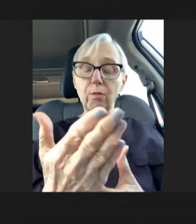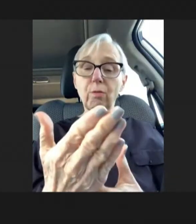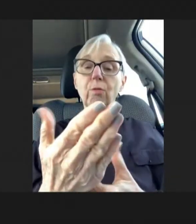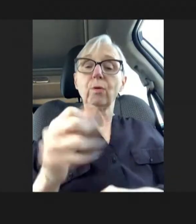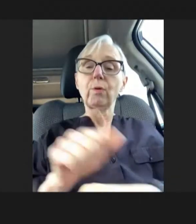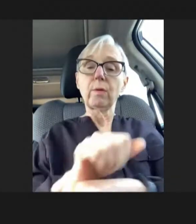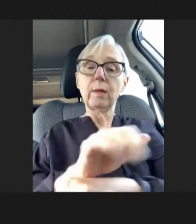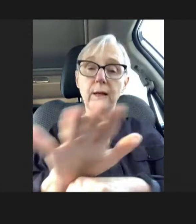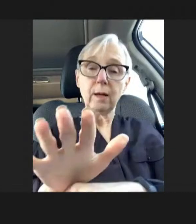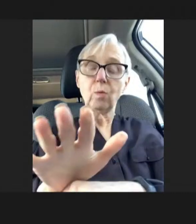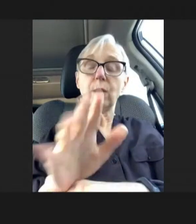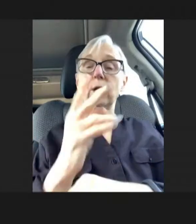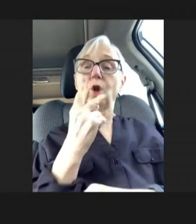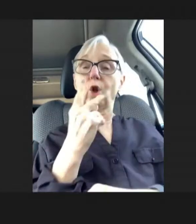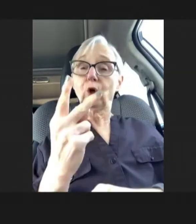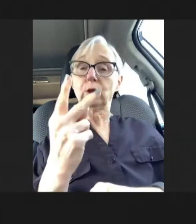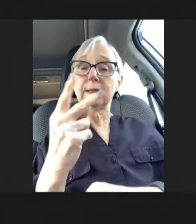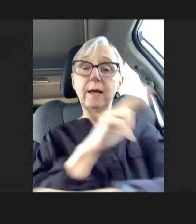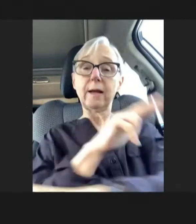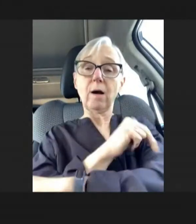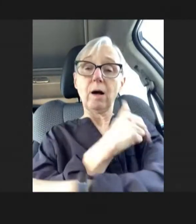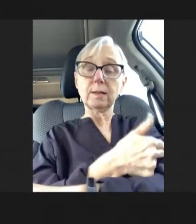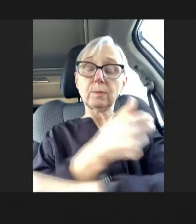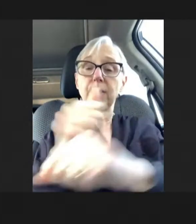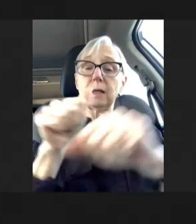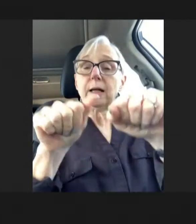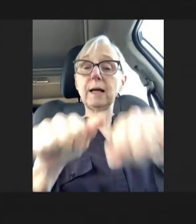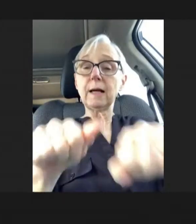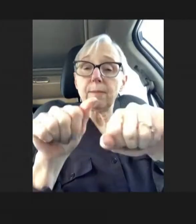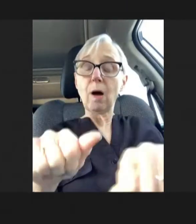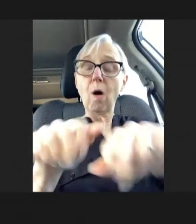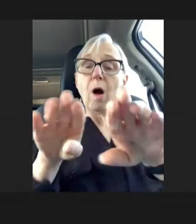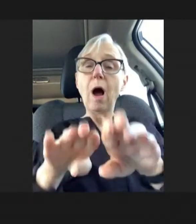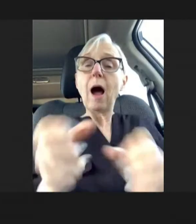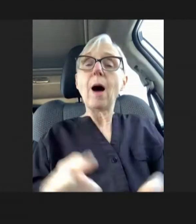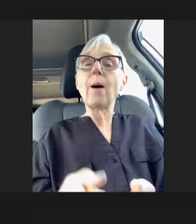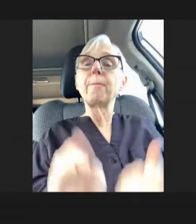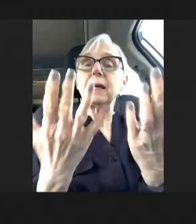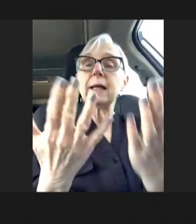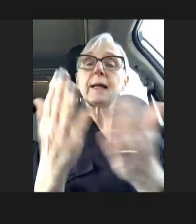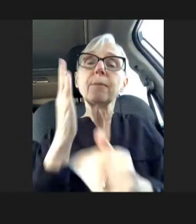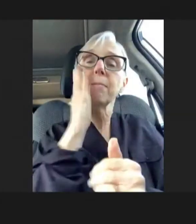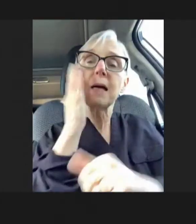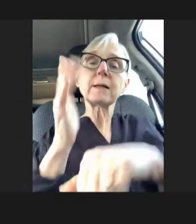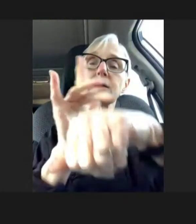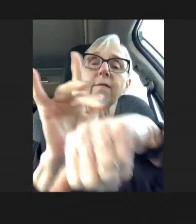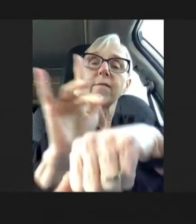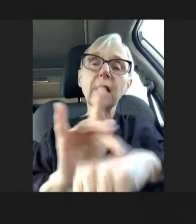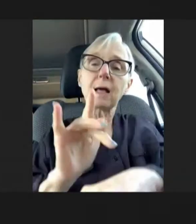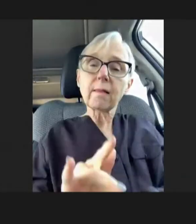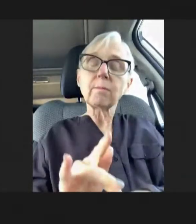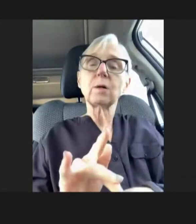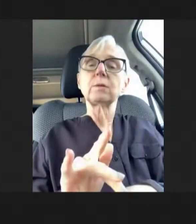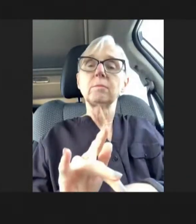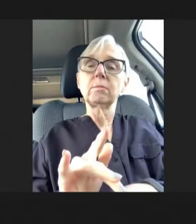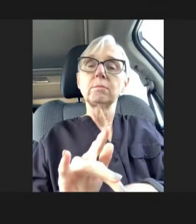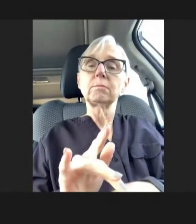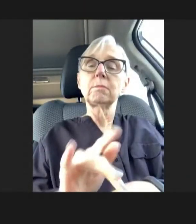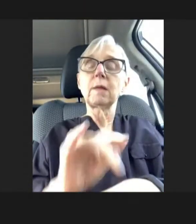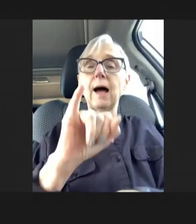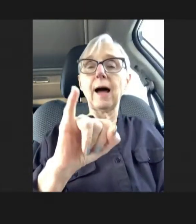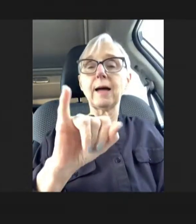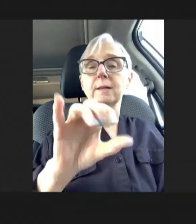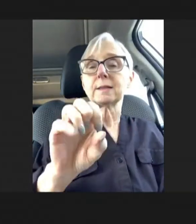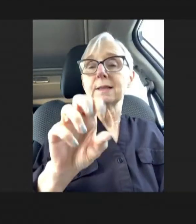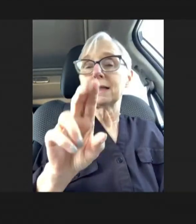hospital capacity. And so looking at our ICU beds, looking at our medical surgical beds, it is so important for us